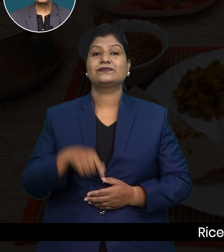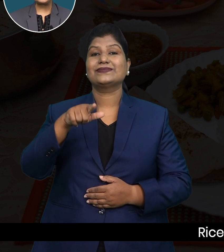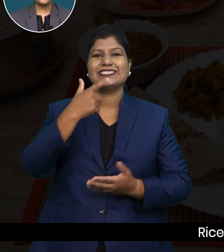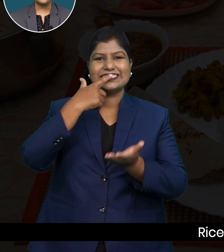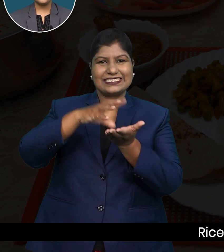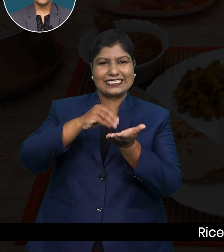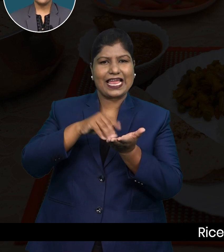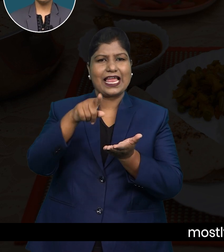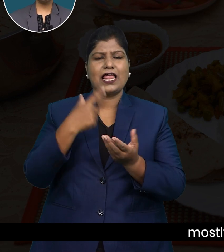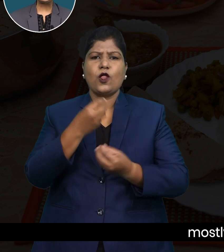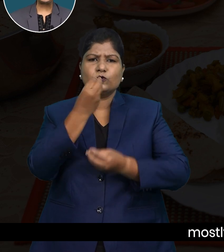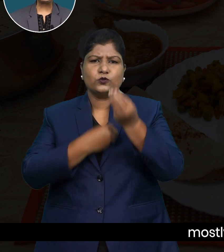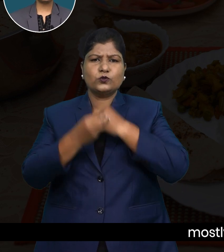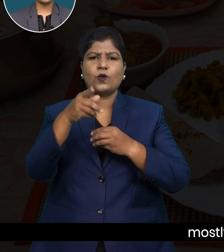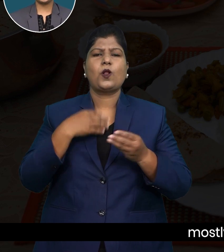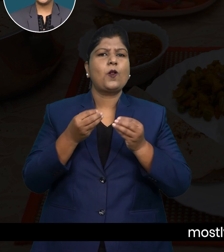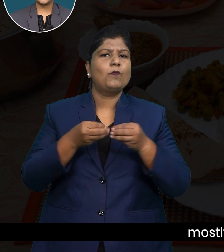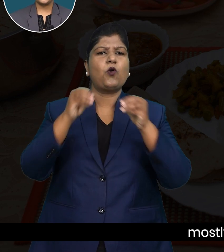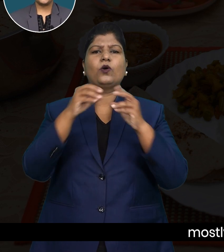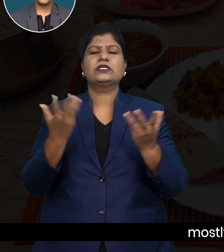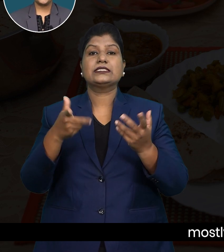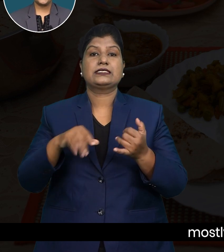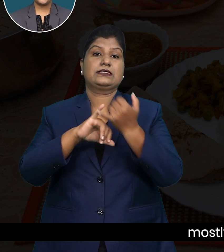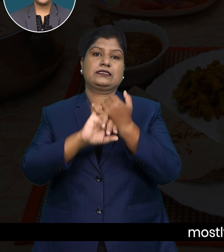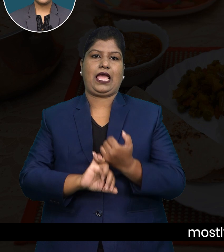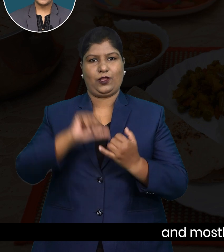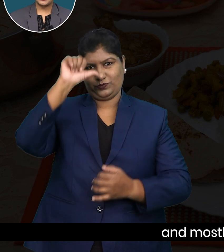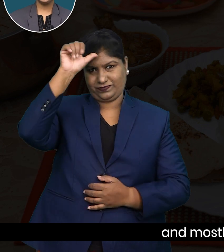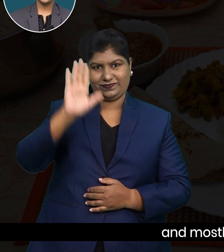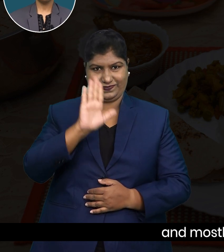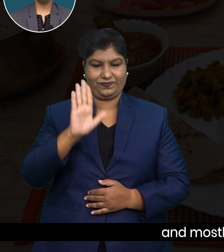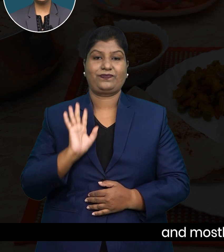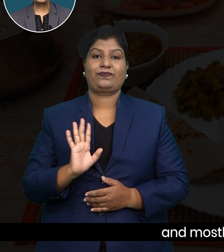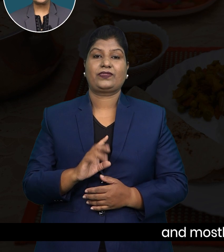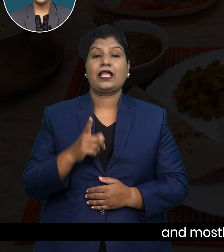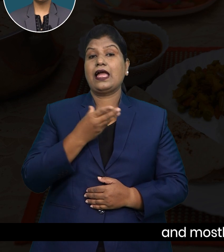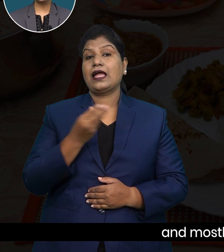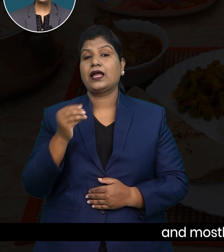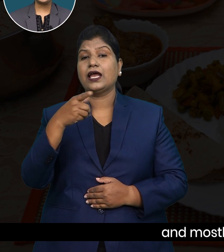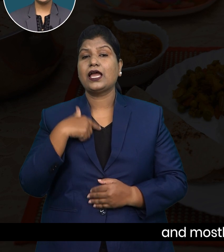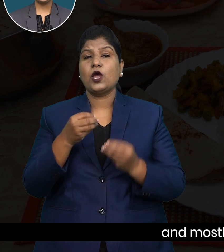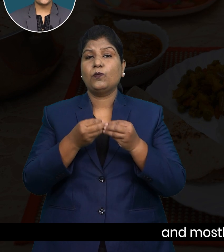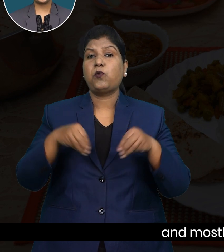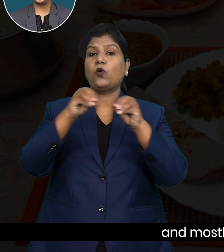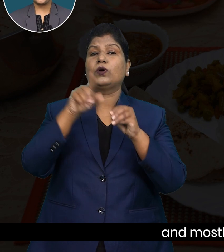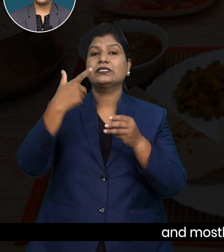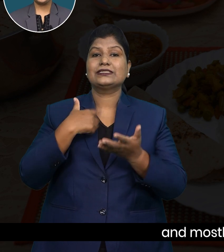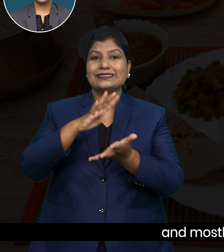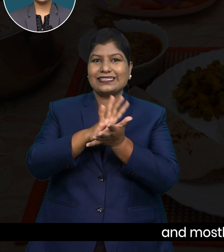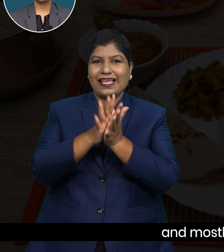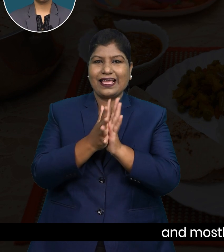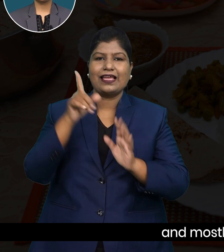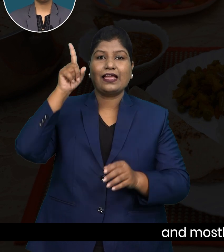Rice is consumed mostly in South India and mostly roti in North India.